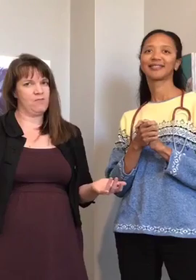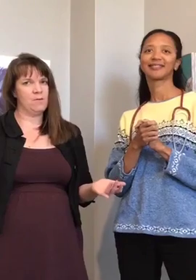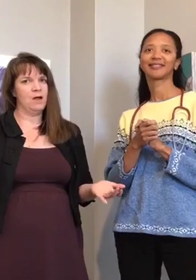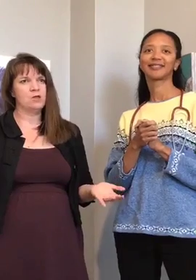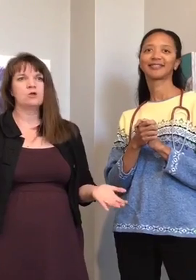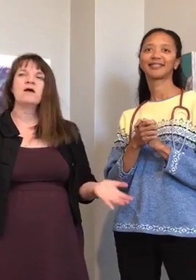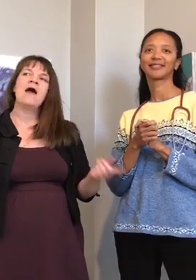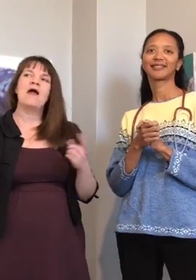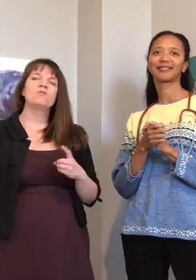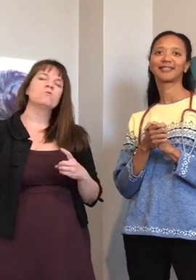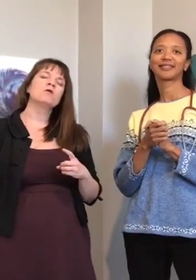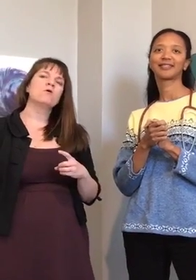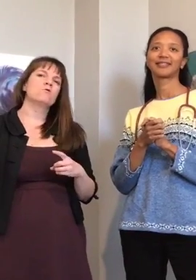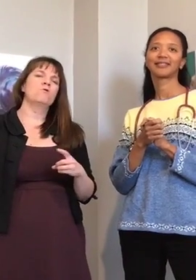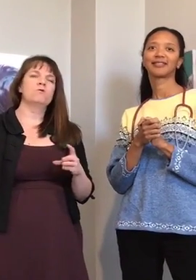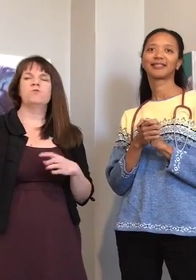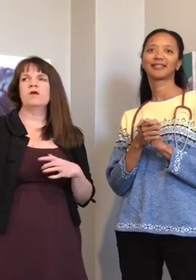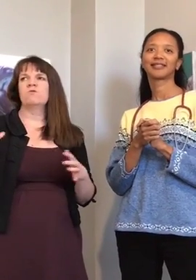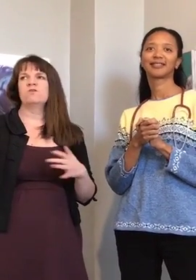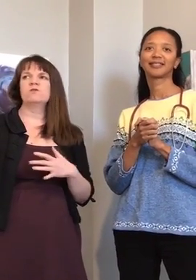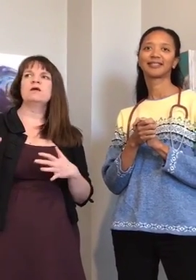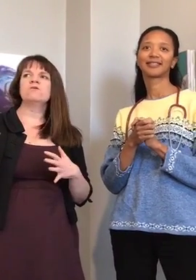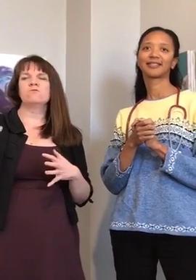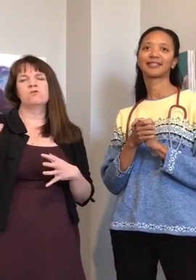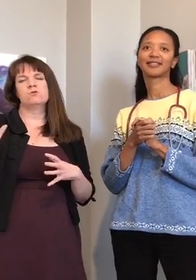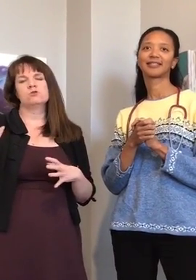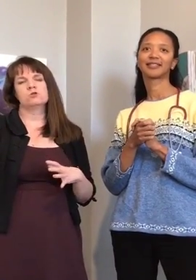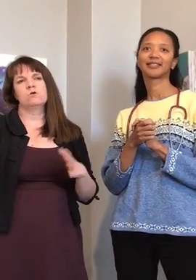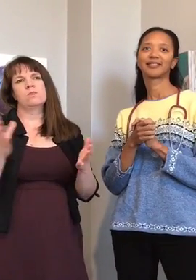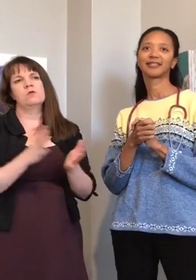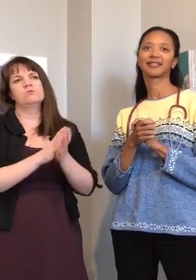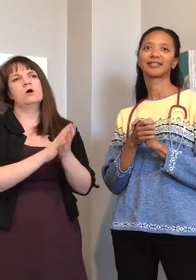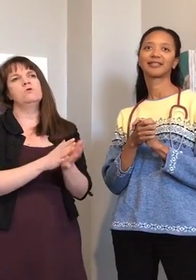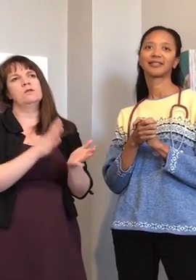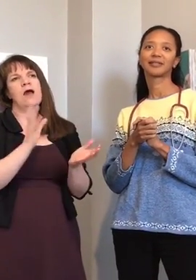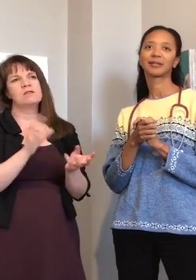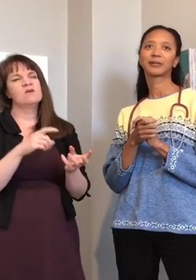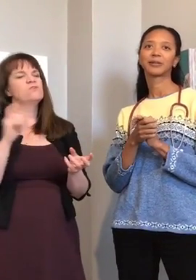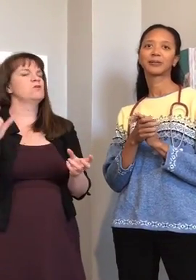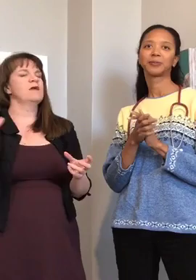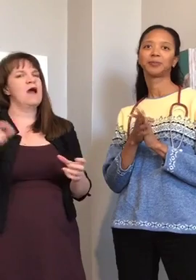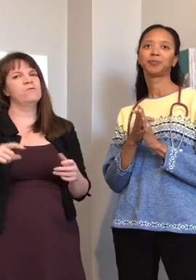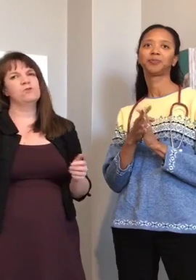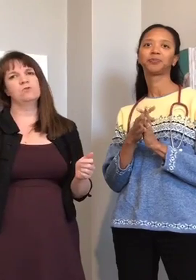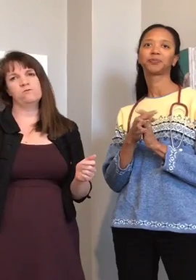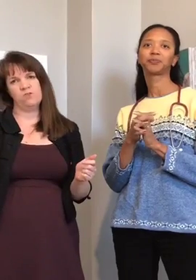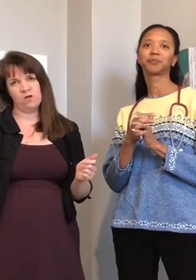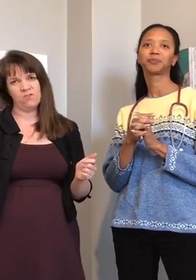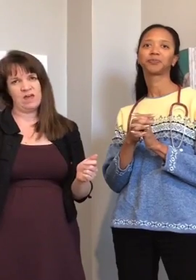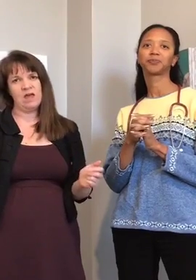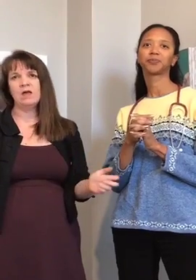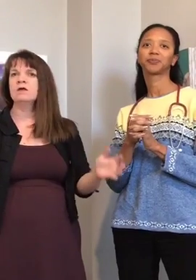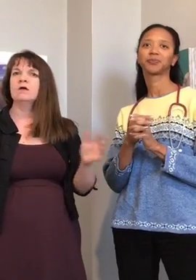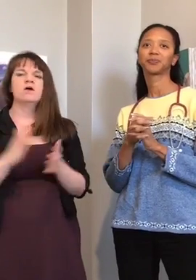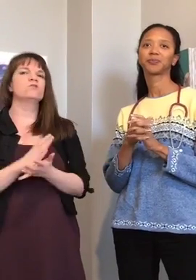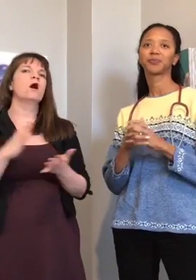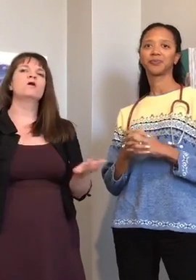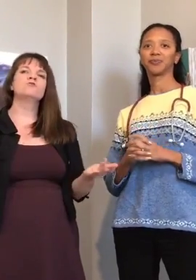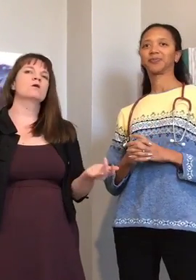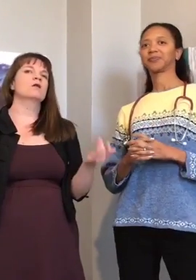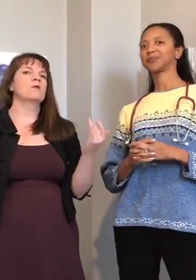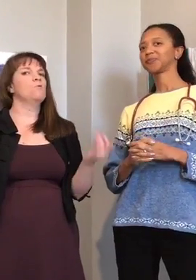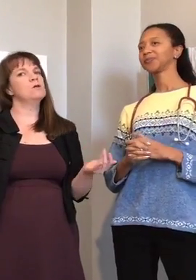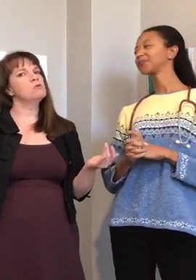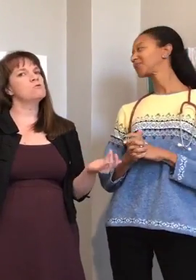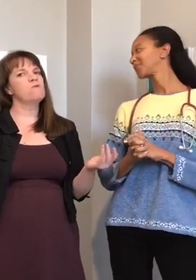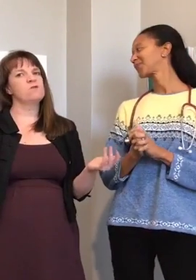that's not that much. And the really cool thing with some of the latest research is showing that you don't necessarily have to do it every single day. As long